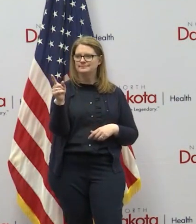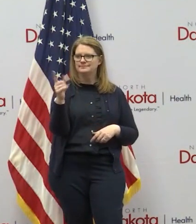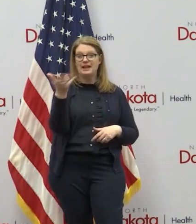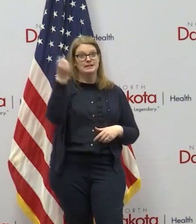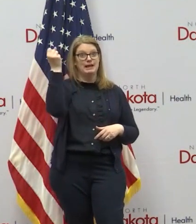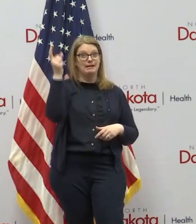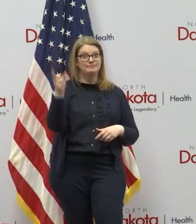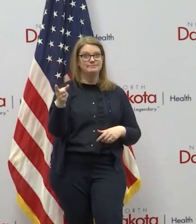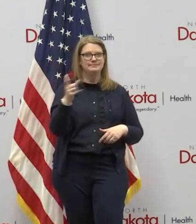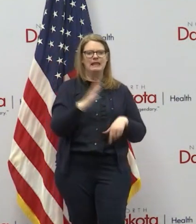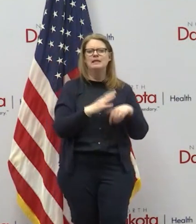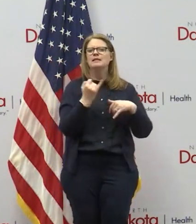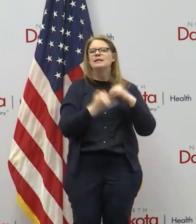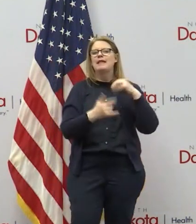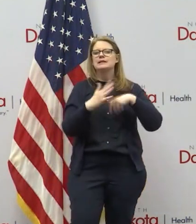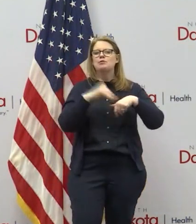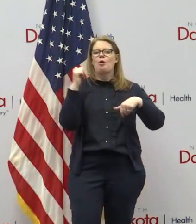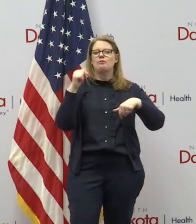You say last call?